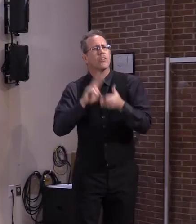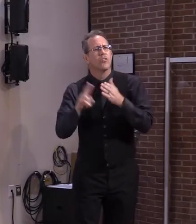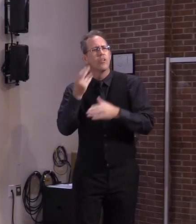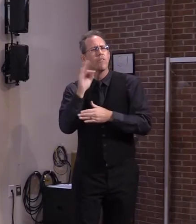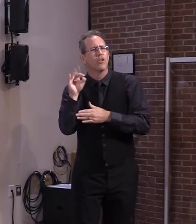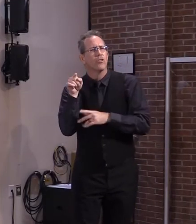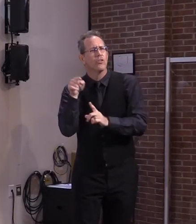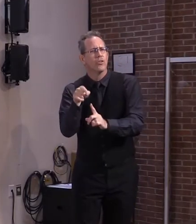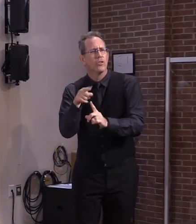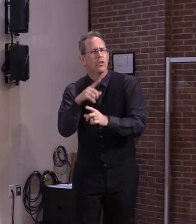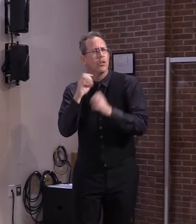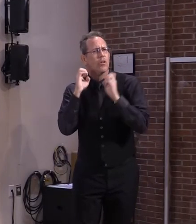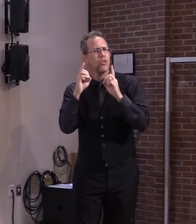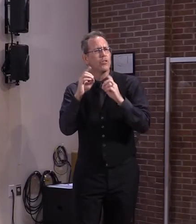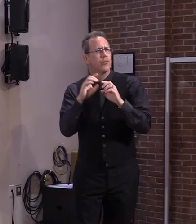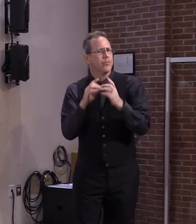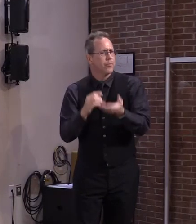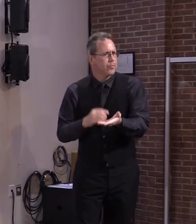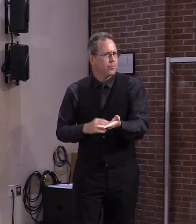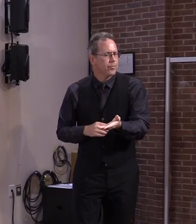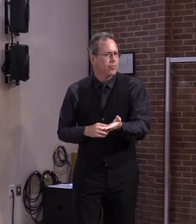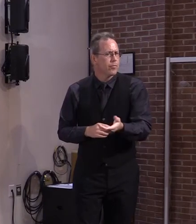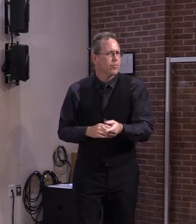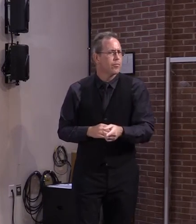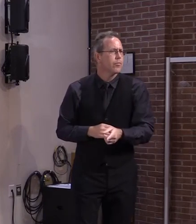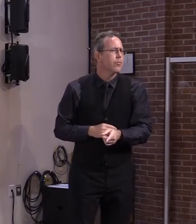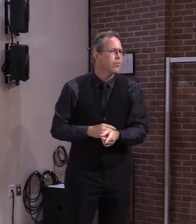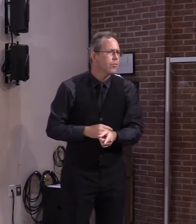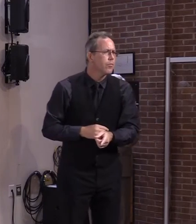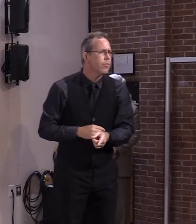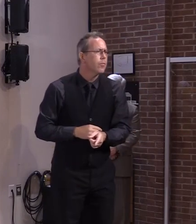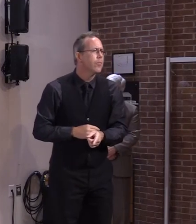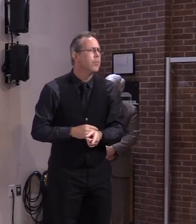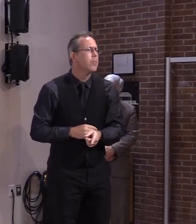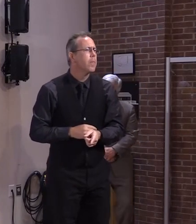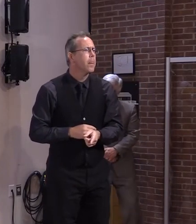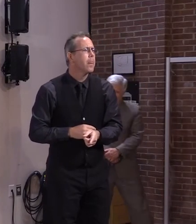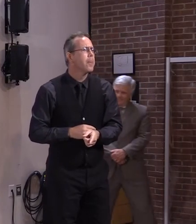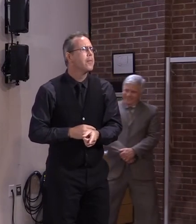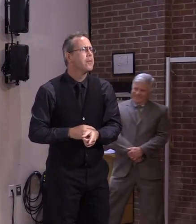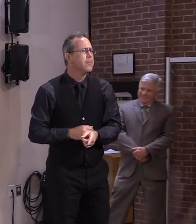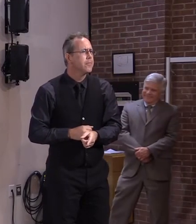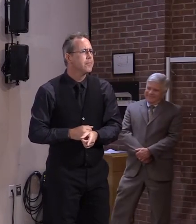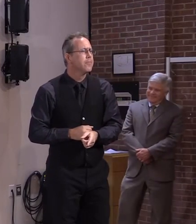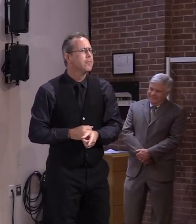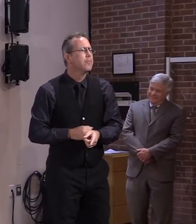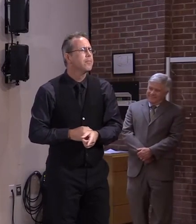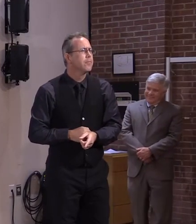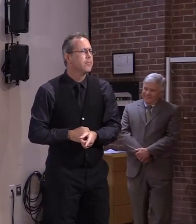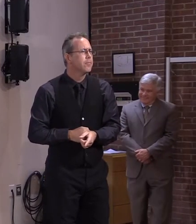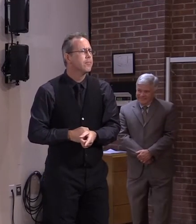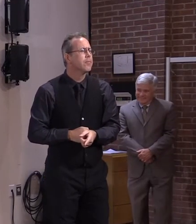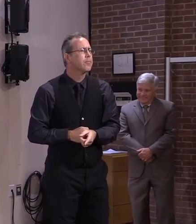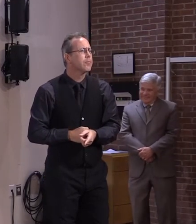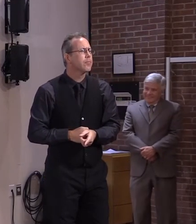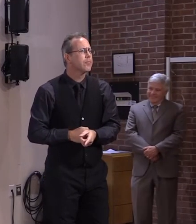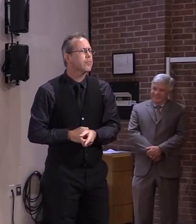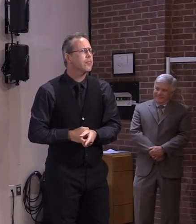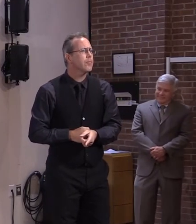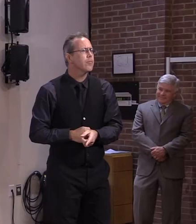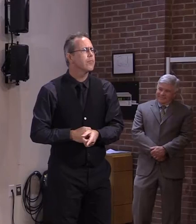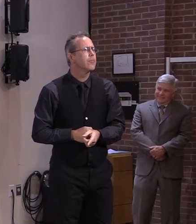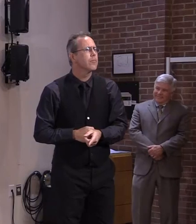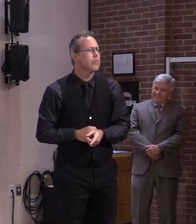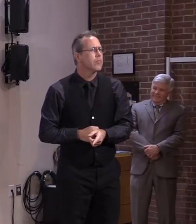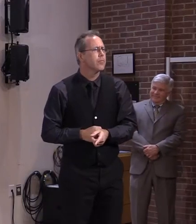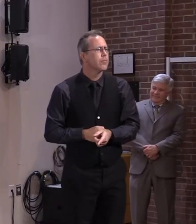Education's take-home PCR test pilot, and who will pay for it once it's rolled out statewide? And then secondly, can you